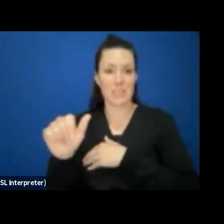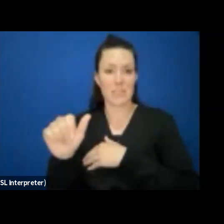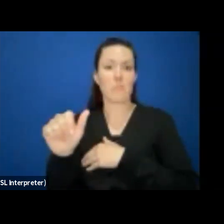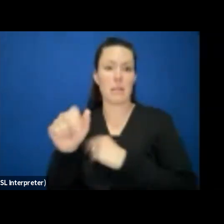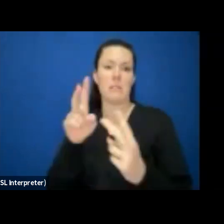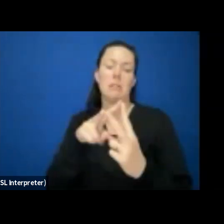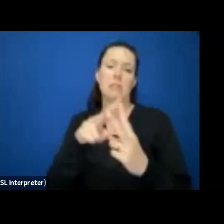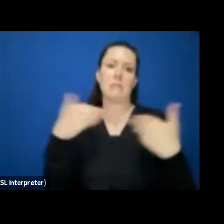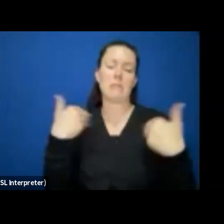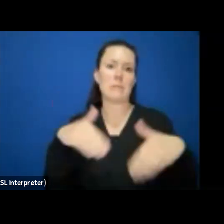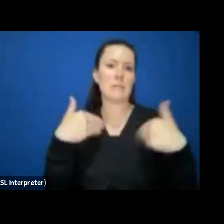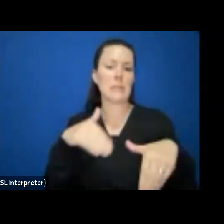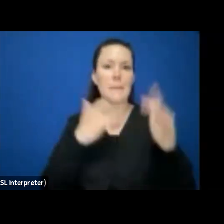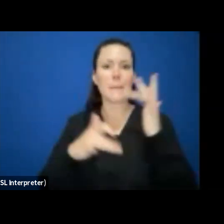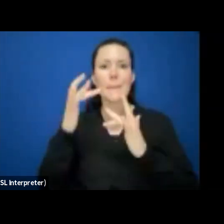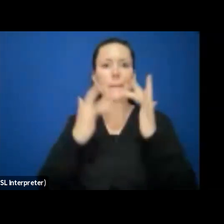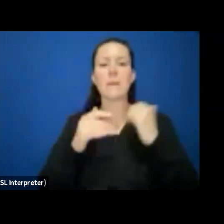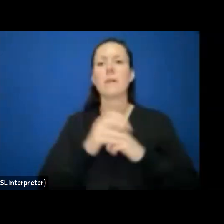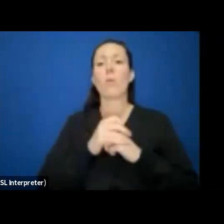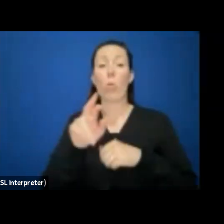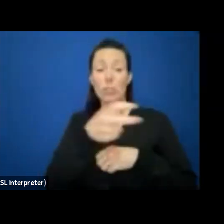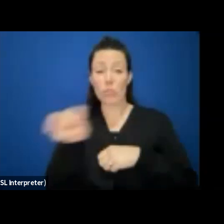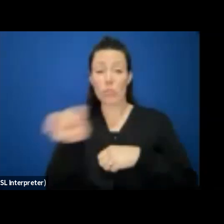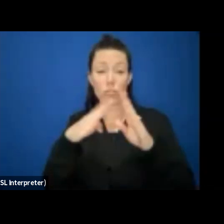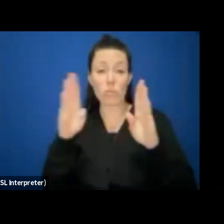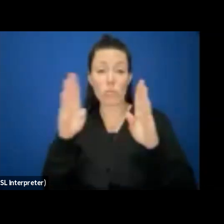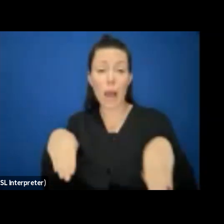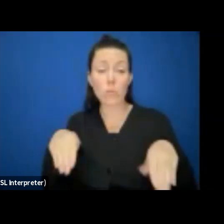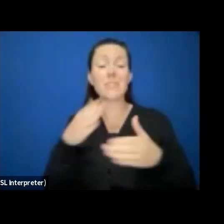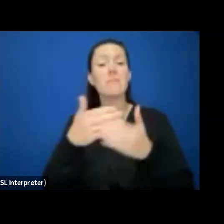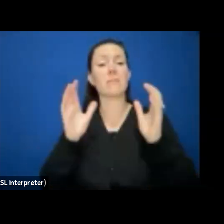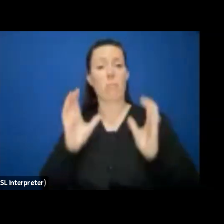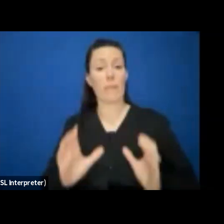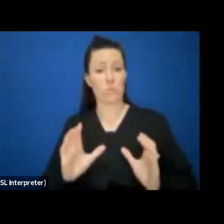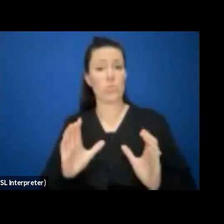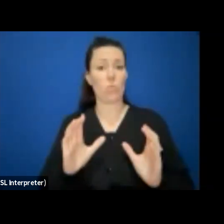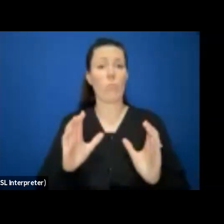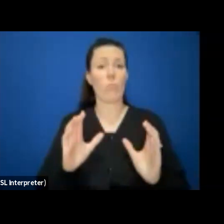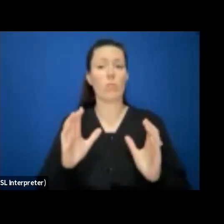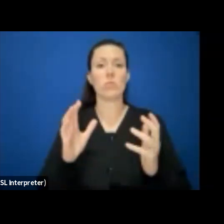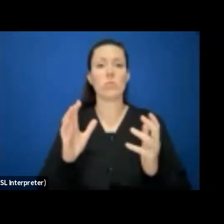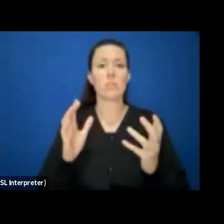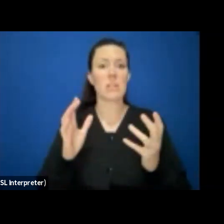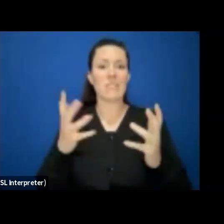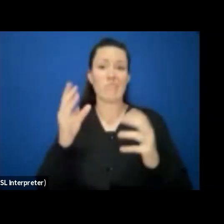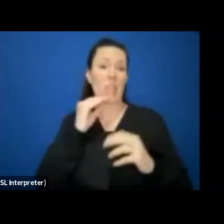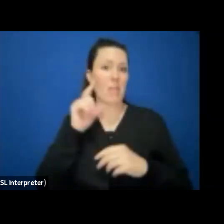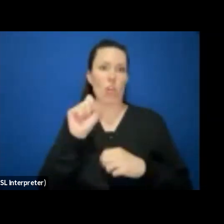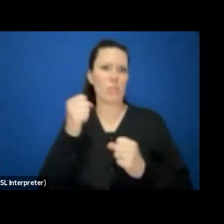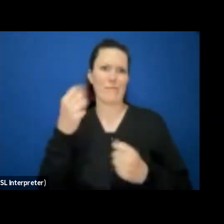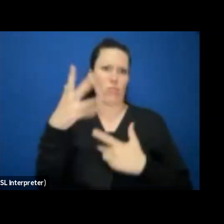lack of transitional housing. Some of the consumers that we're working with have been homeless for